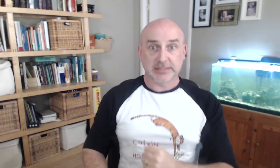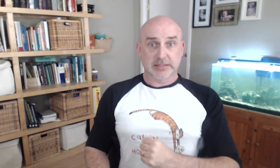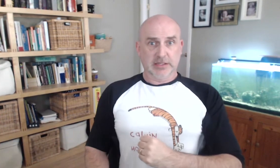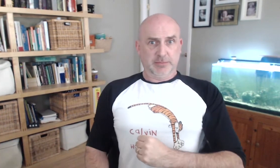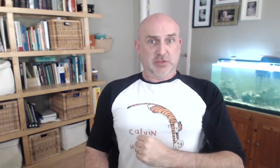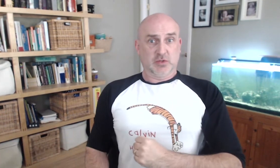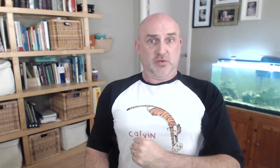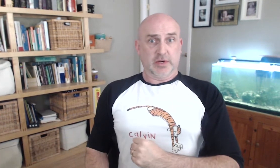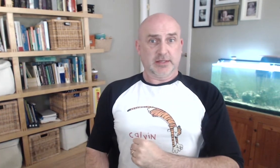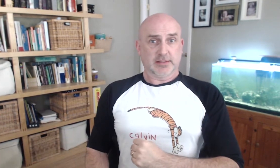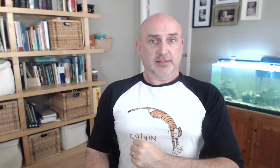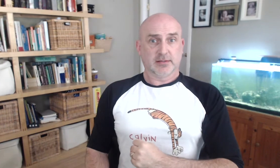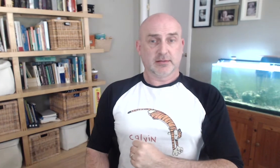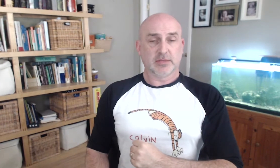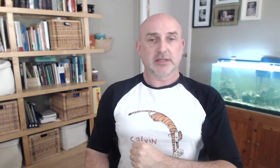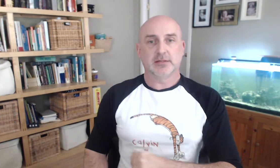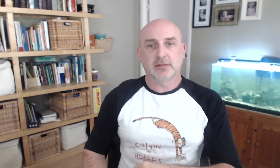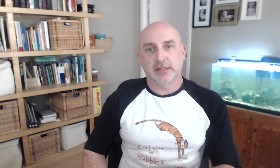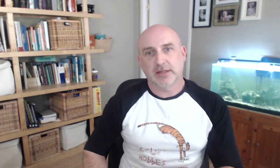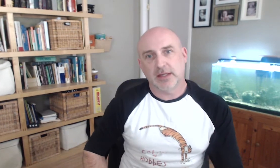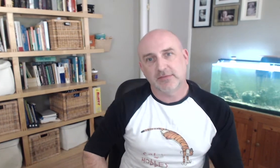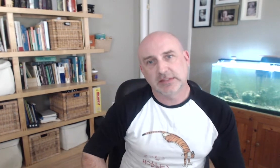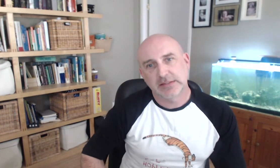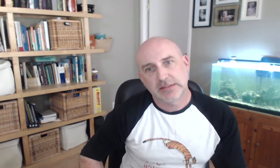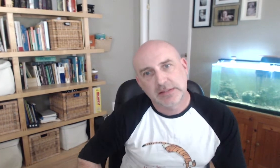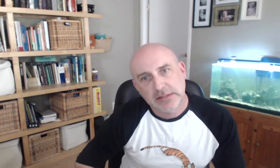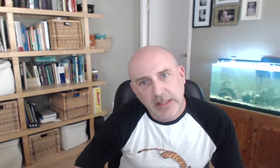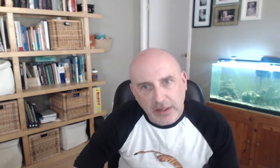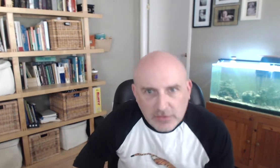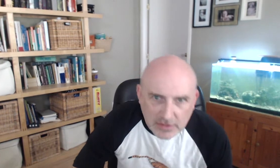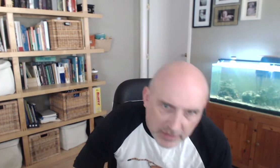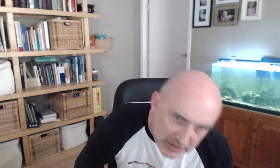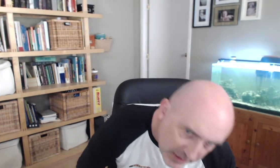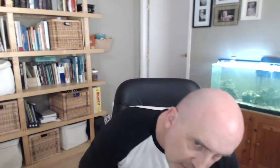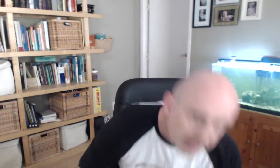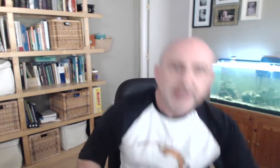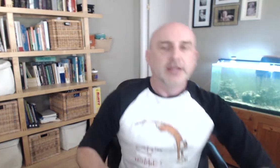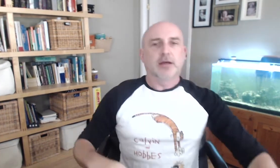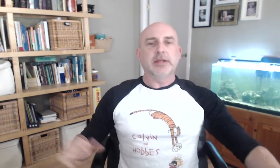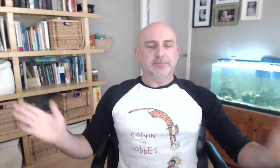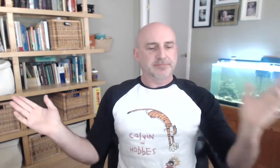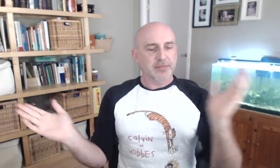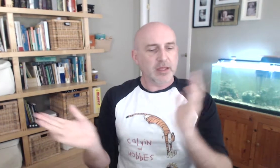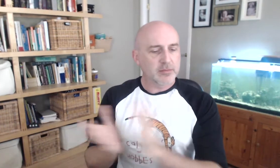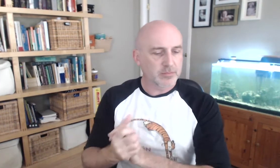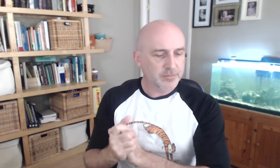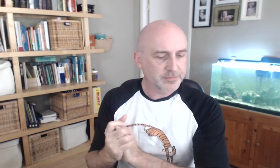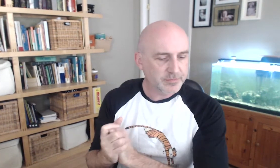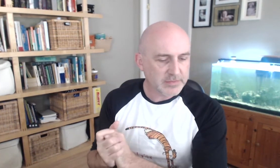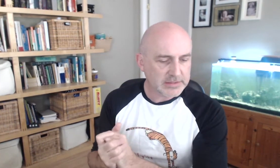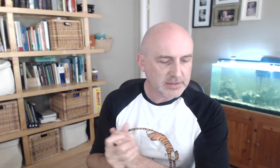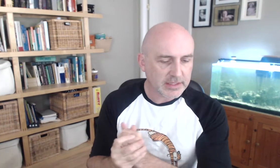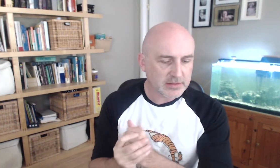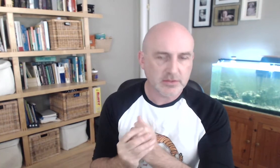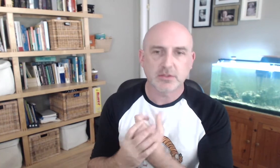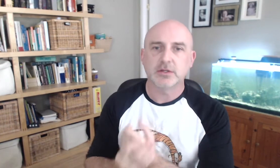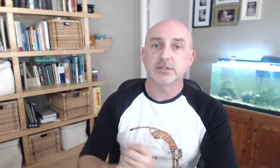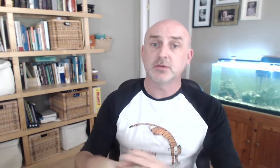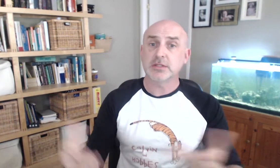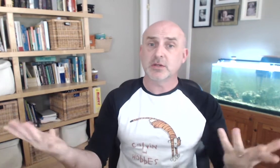sit up straight because I have a tendency to slouch in my chair. All right, let's get started. So let's start